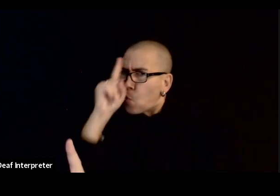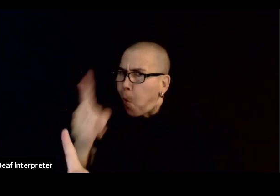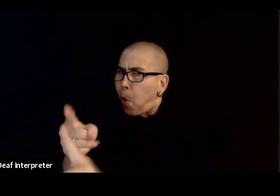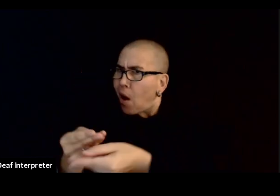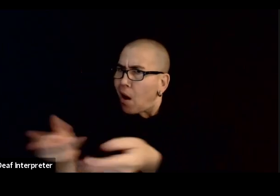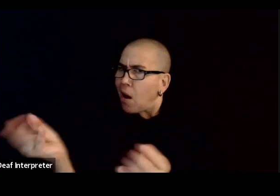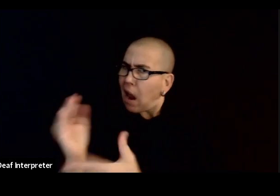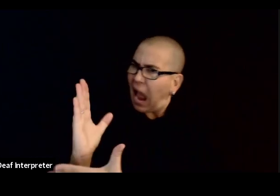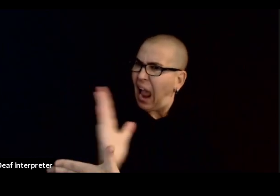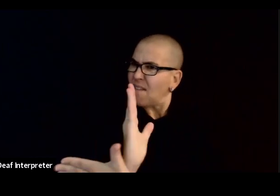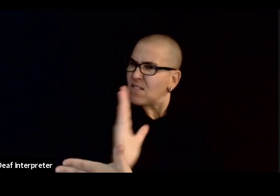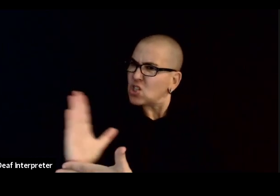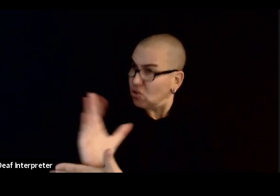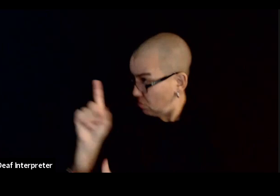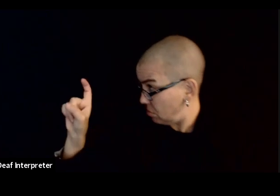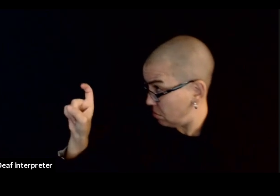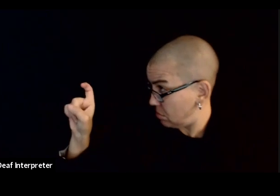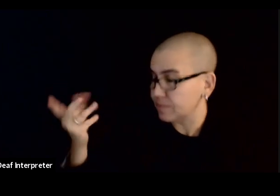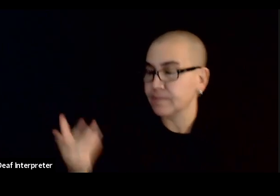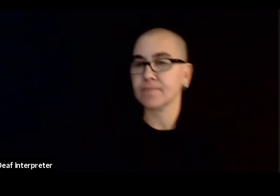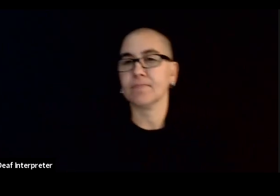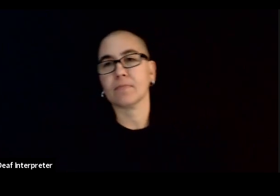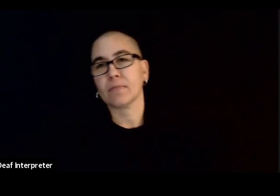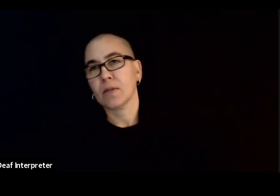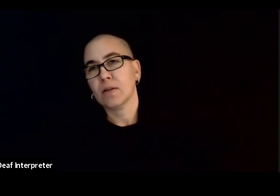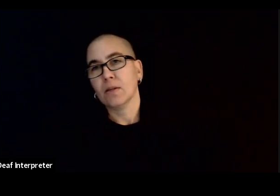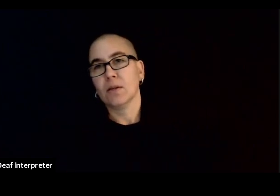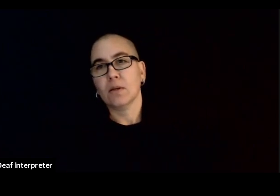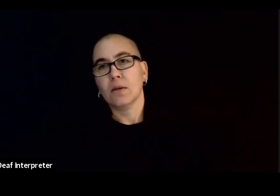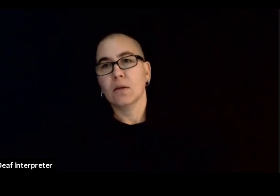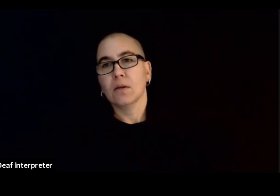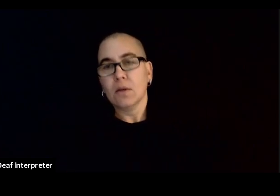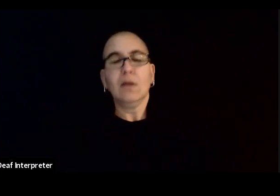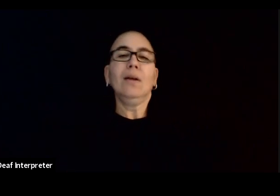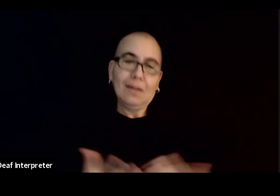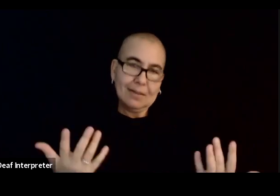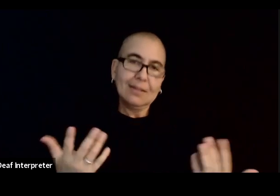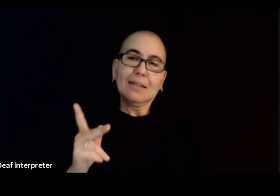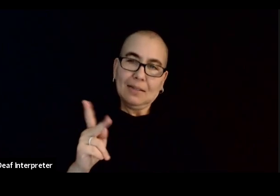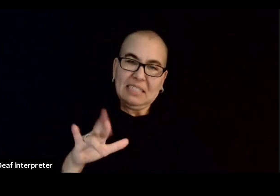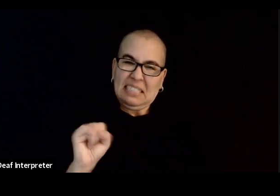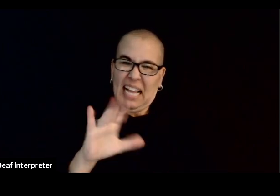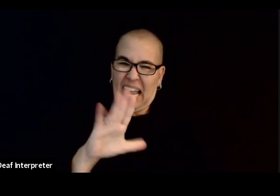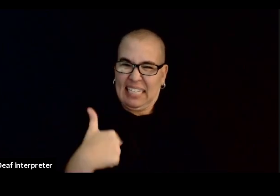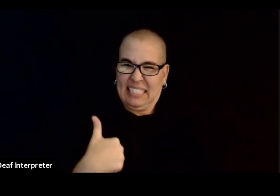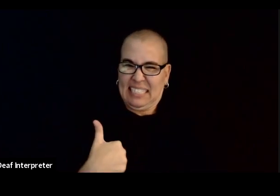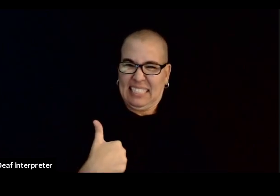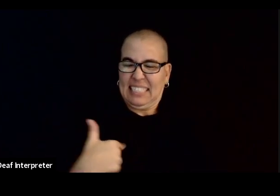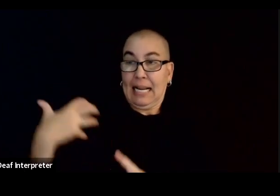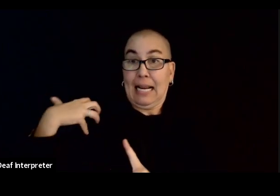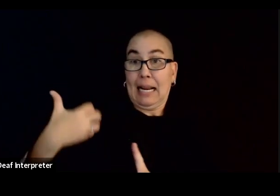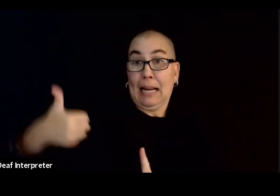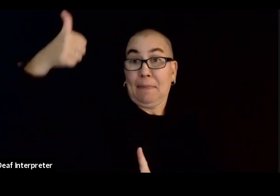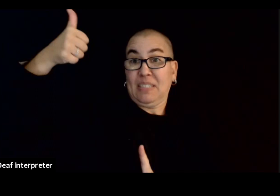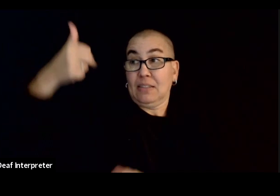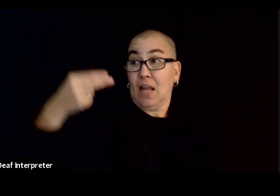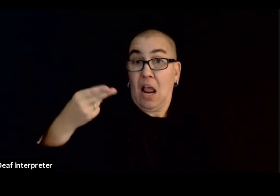Well, I think I'll see if Assistant Commissioner Huff wants to answer that question.